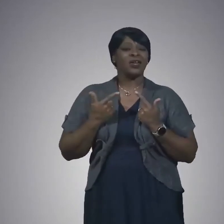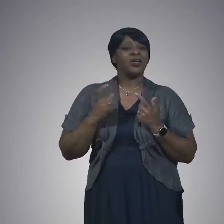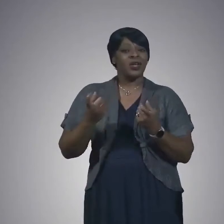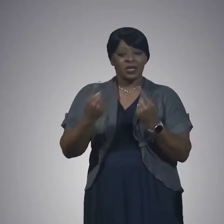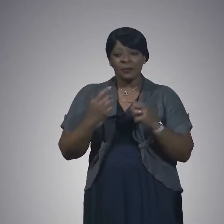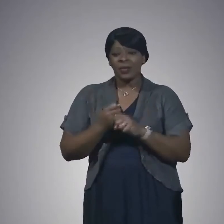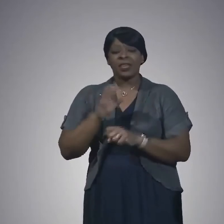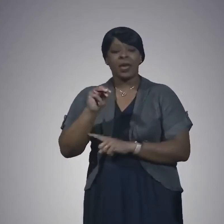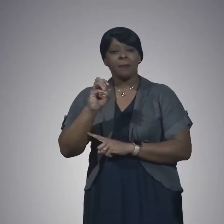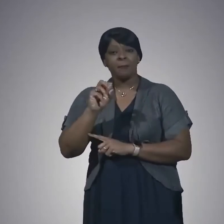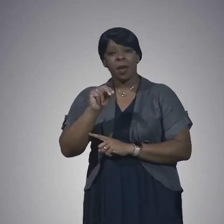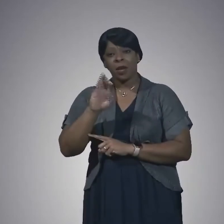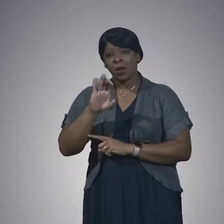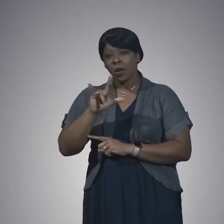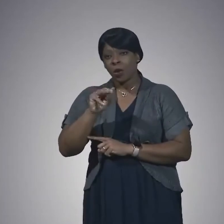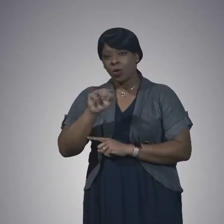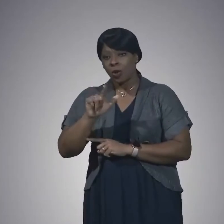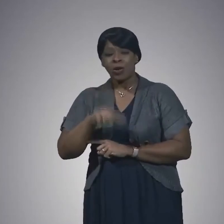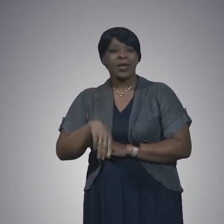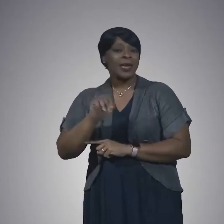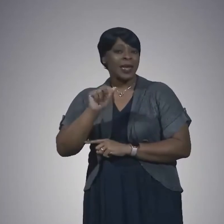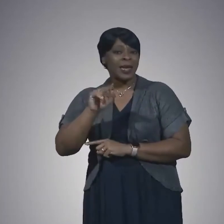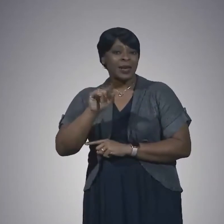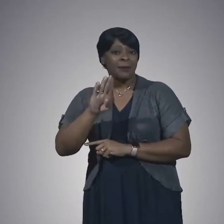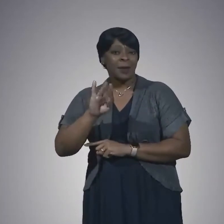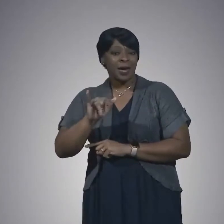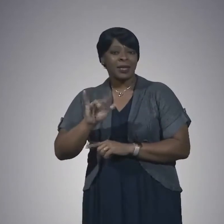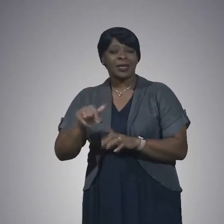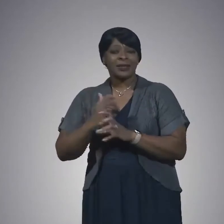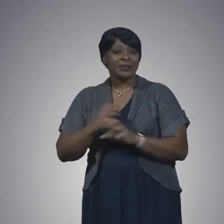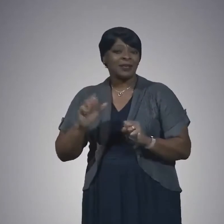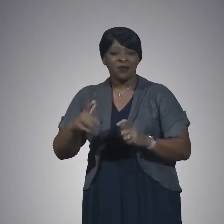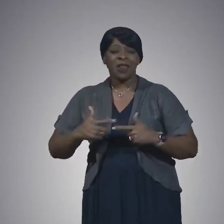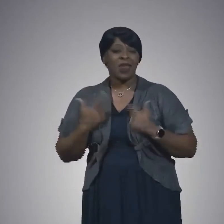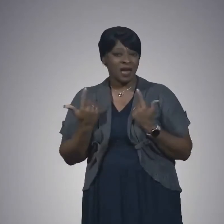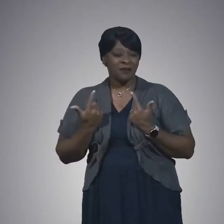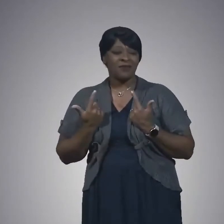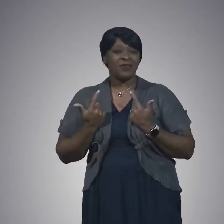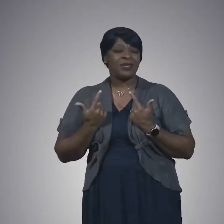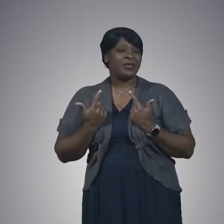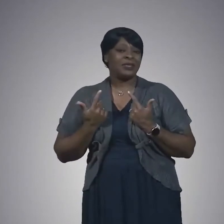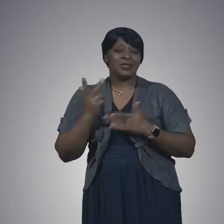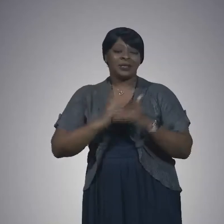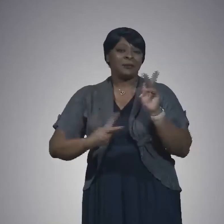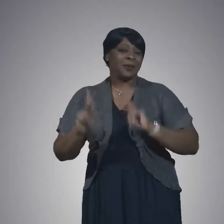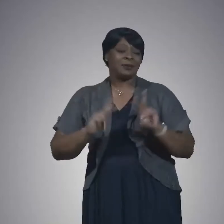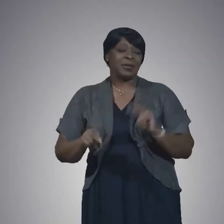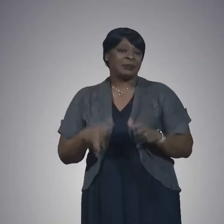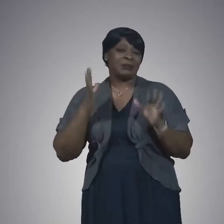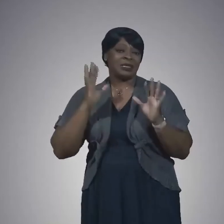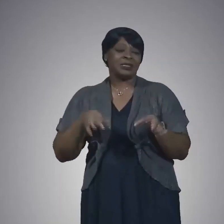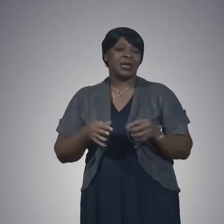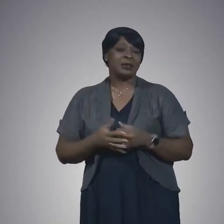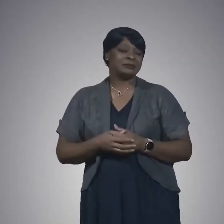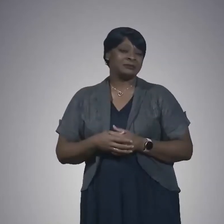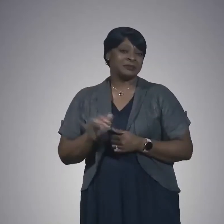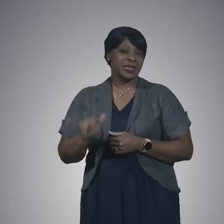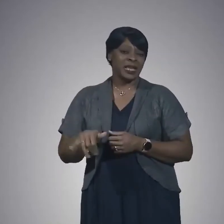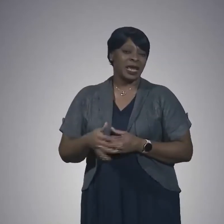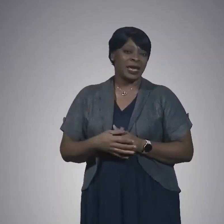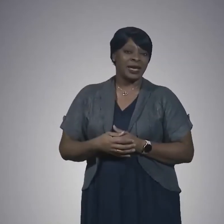get monoclonal antibody and it has the potential to save your life. Some folks just decide